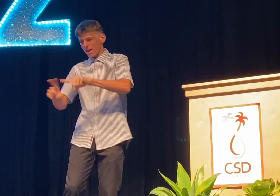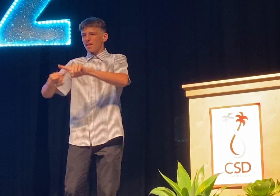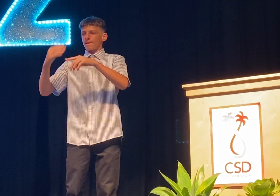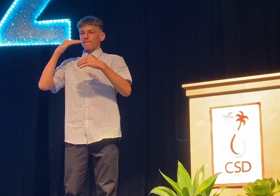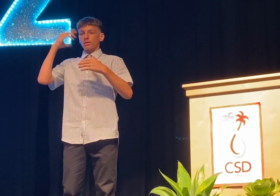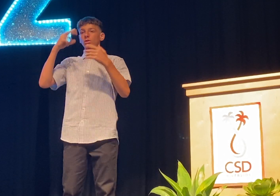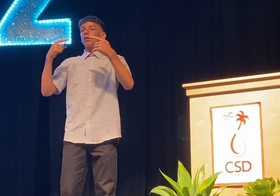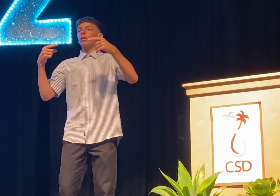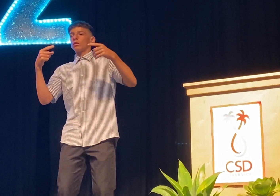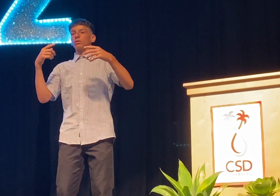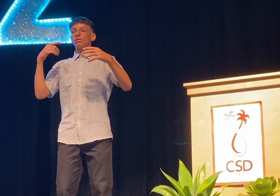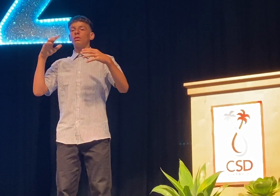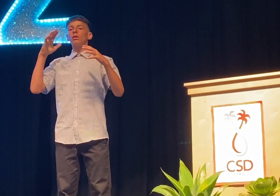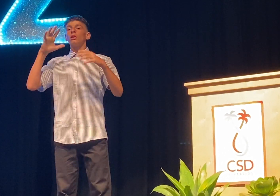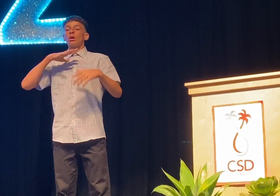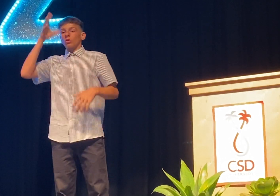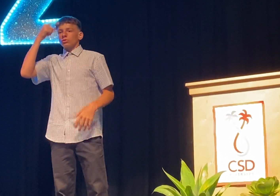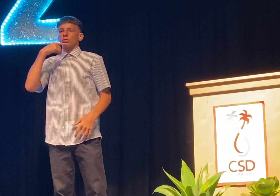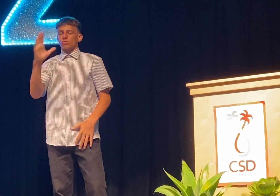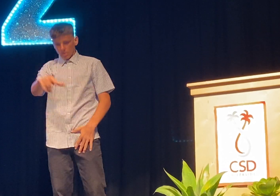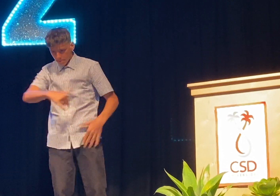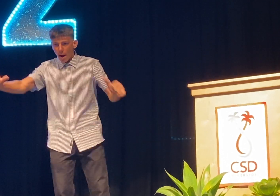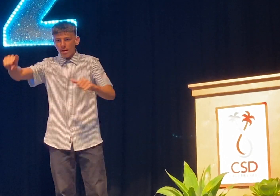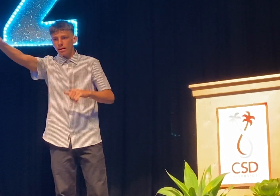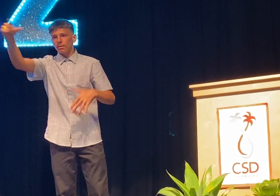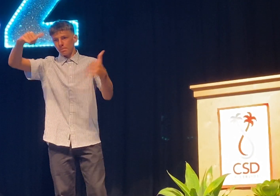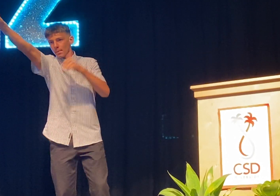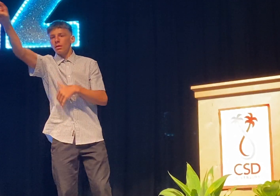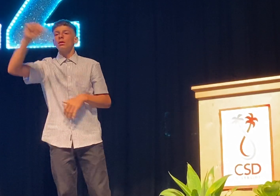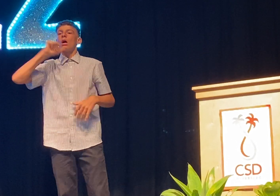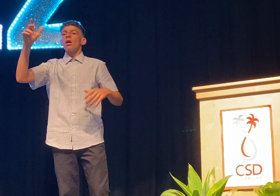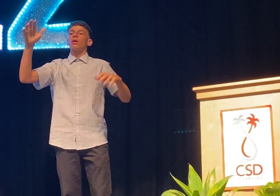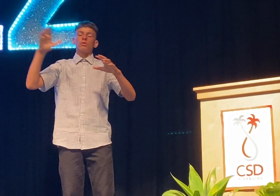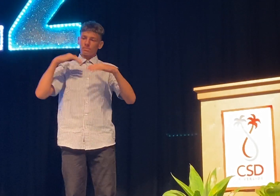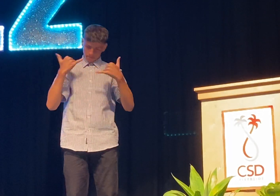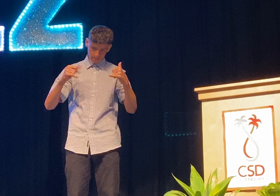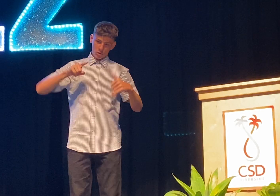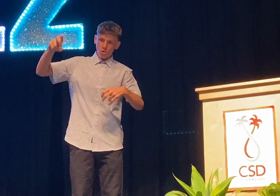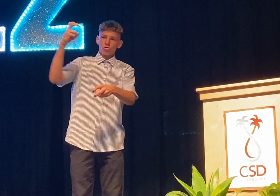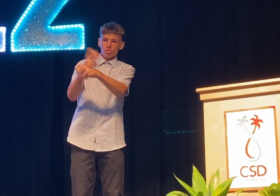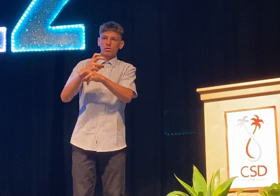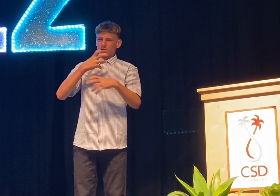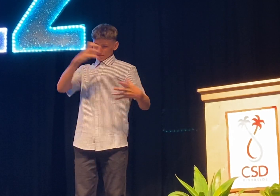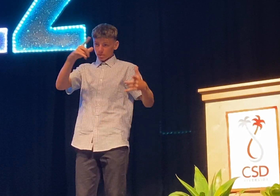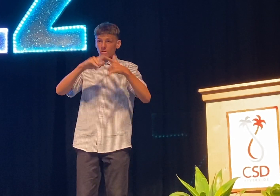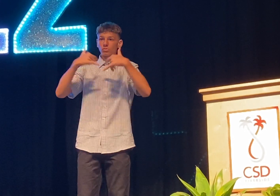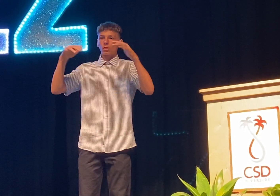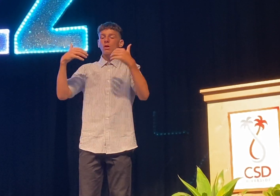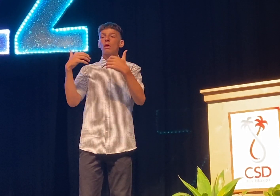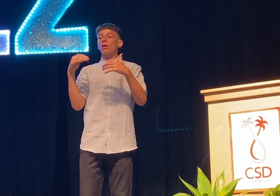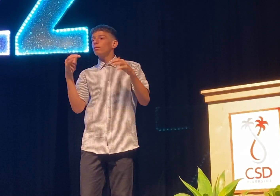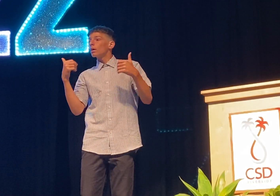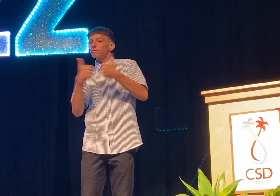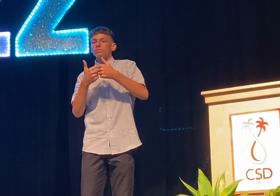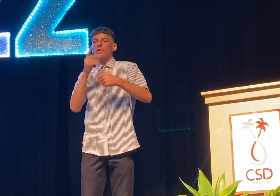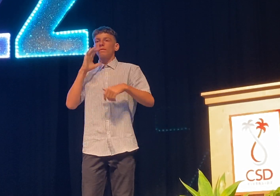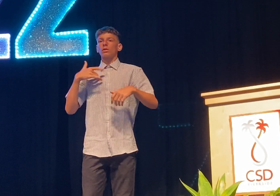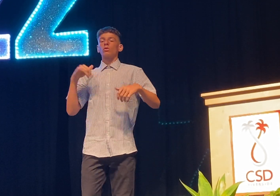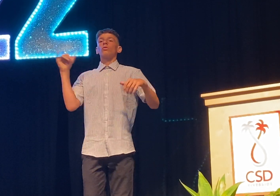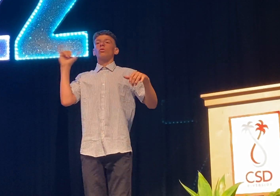injure myself, a variety of different things, you know how sports happens, you know, they tell me to go and play, and I go and I play hard.